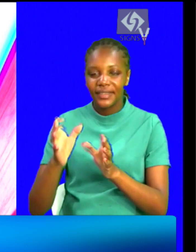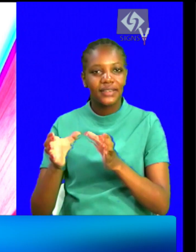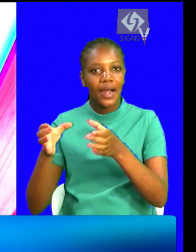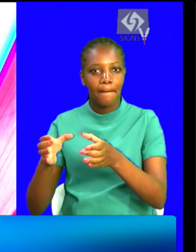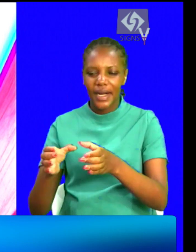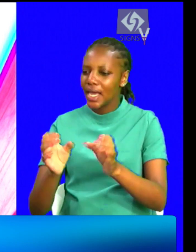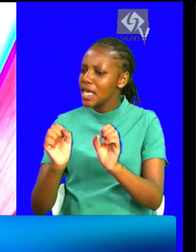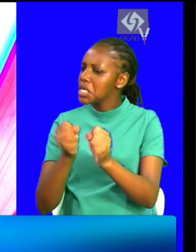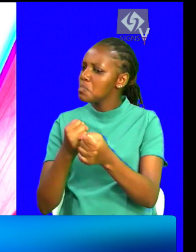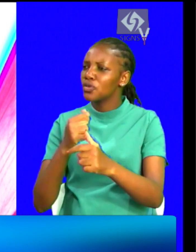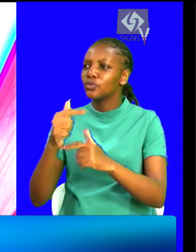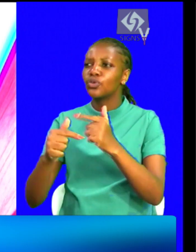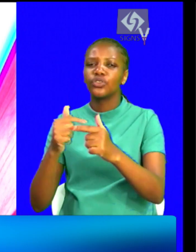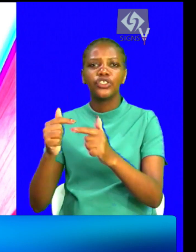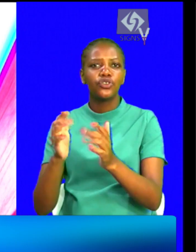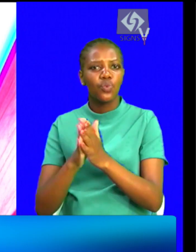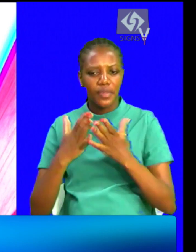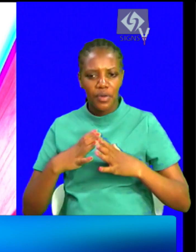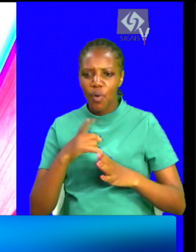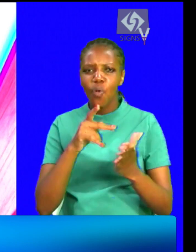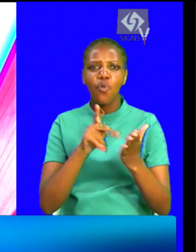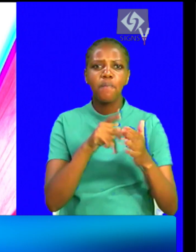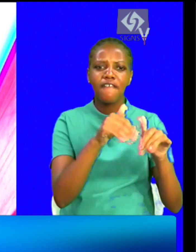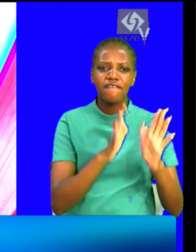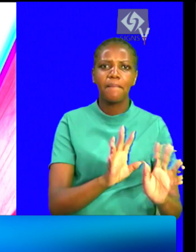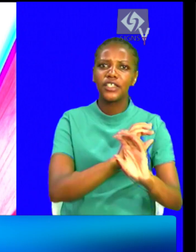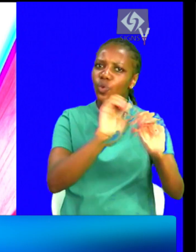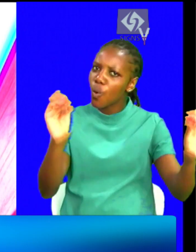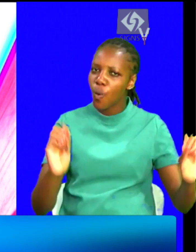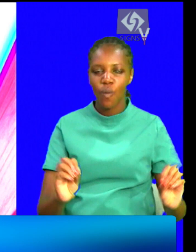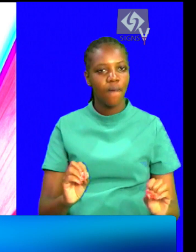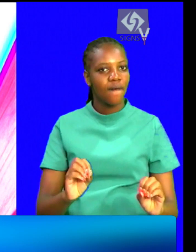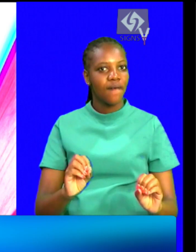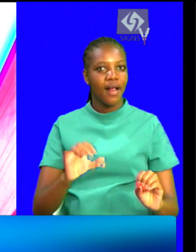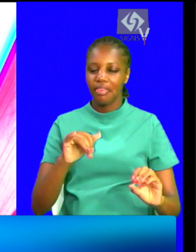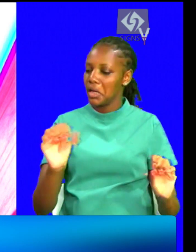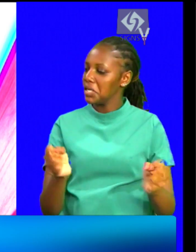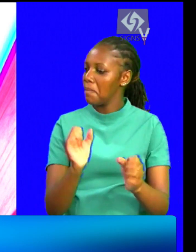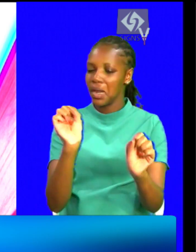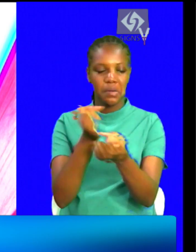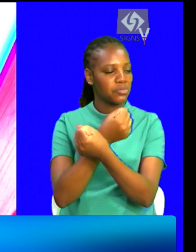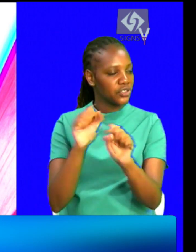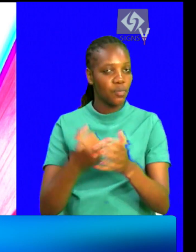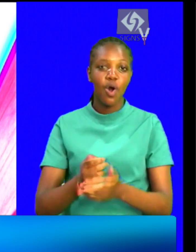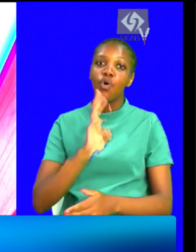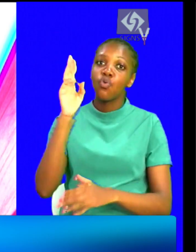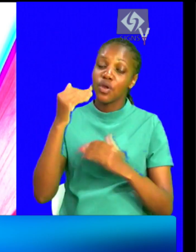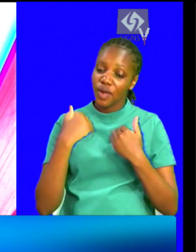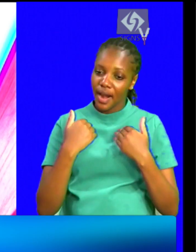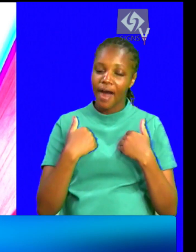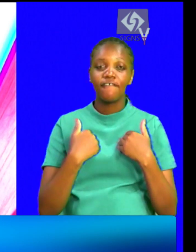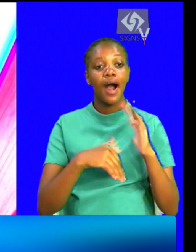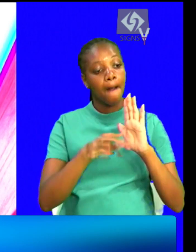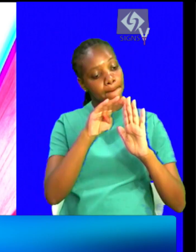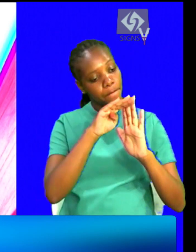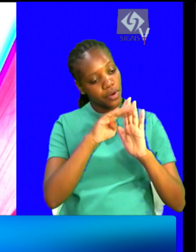kampuni hatuwezi kuendelea na wale hawalipi wakulima na hawalipi wafanyikazi. We are going